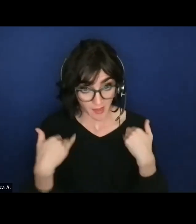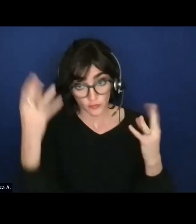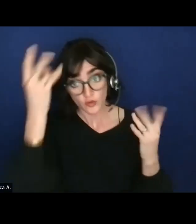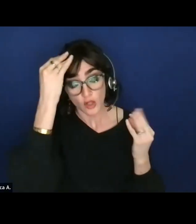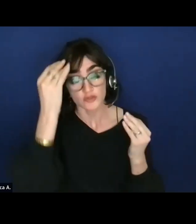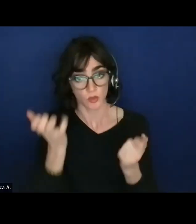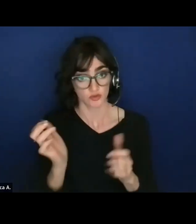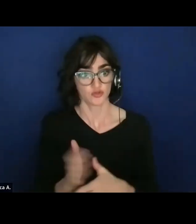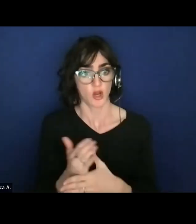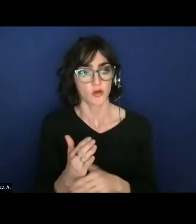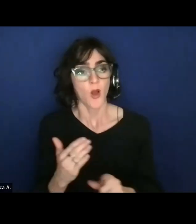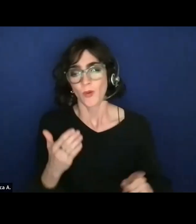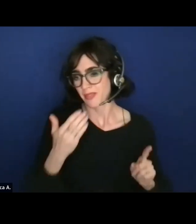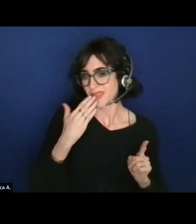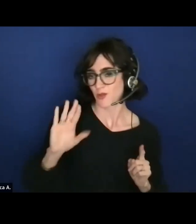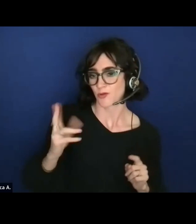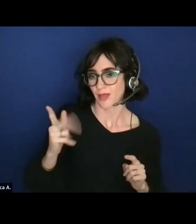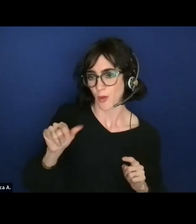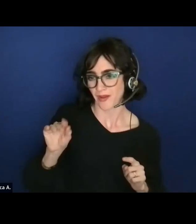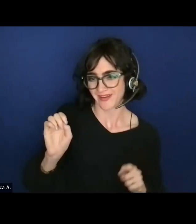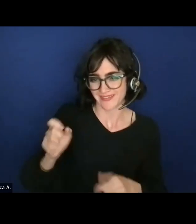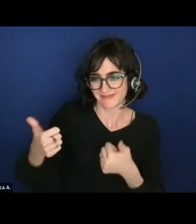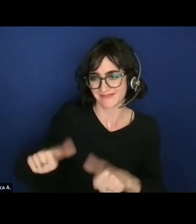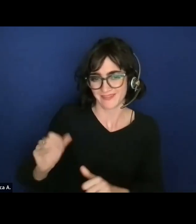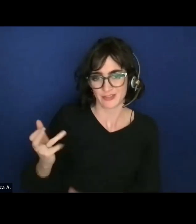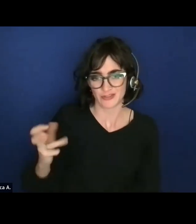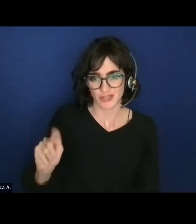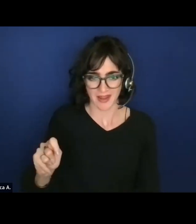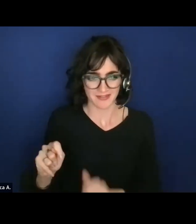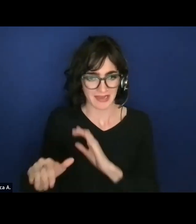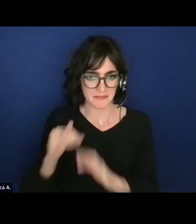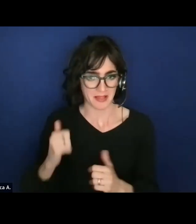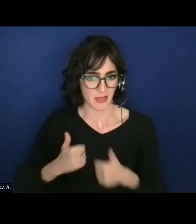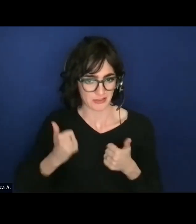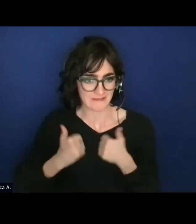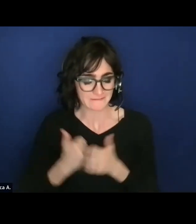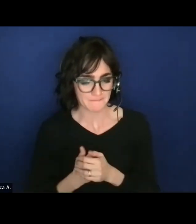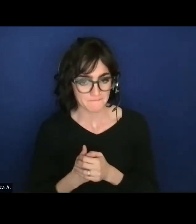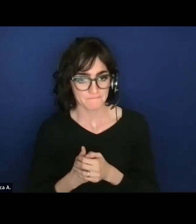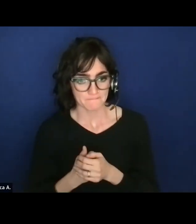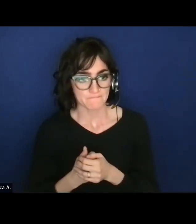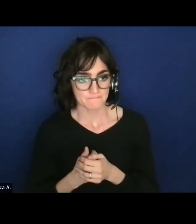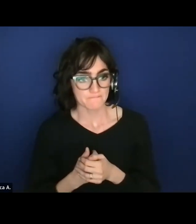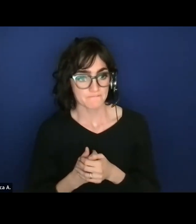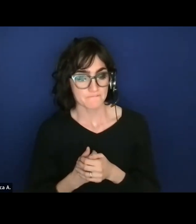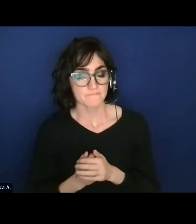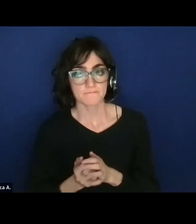them. Oh, thank you. Chloe's on the job there. Chloe just posted it in the